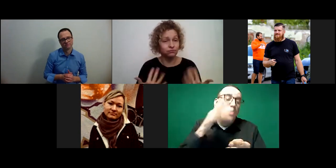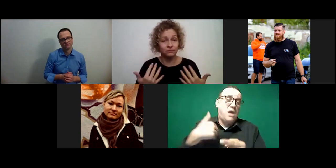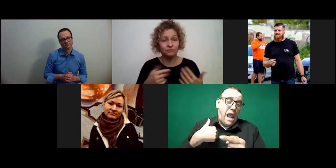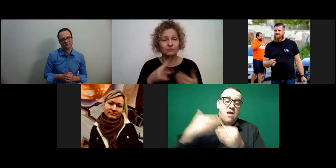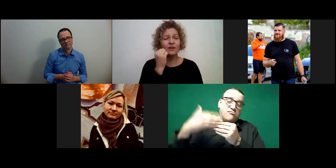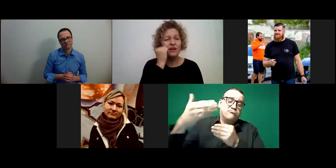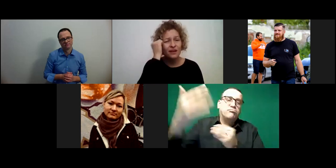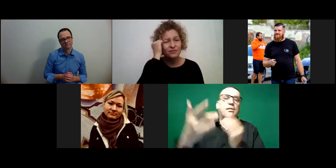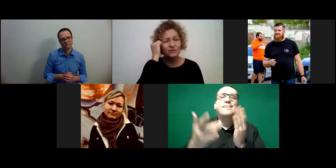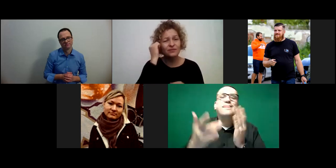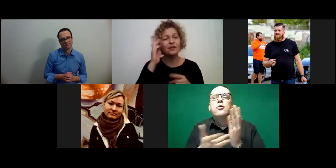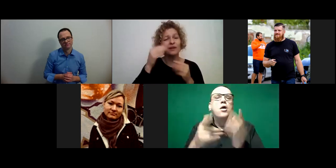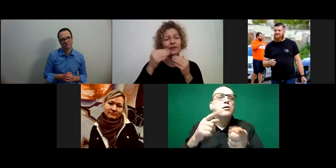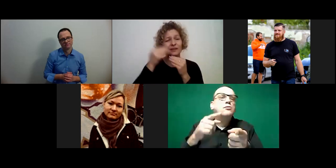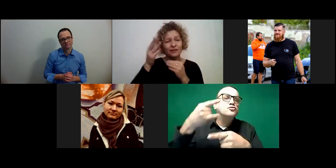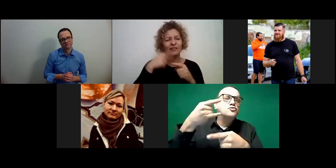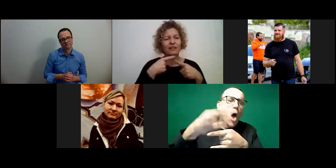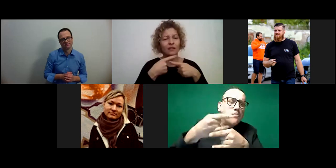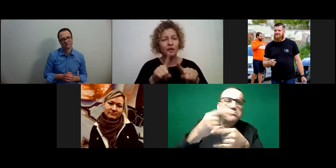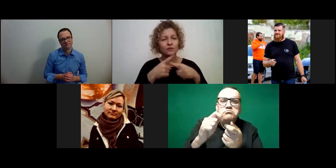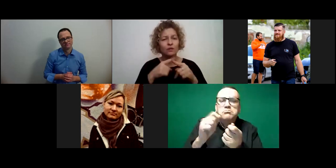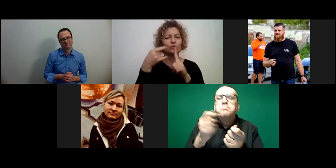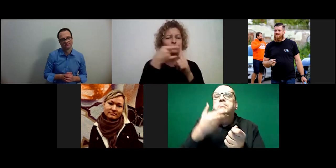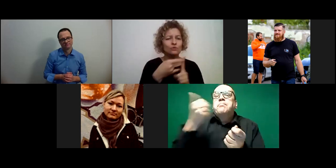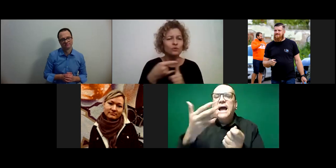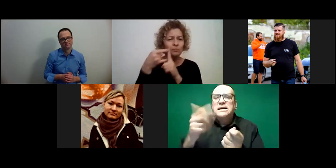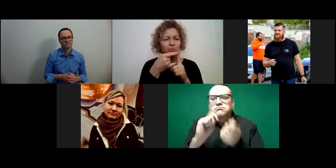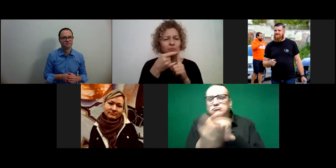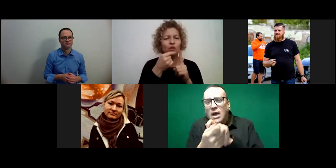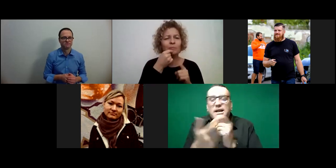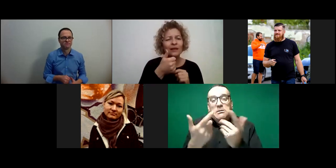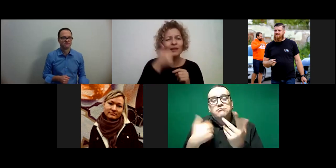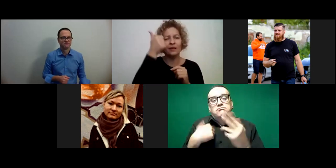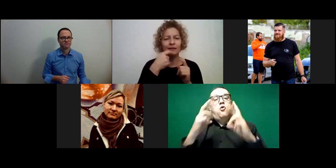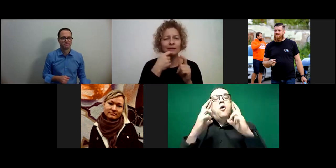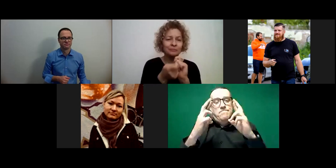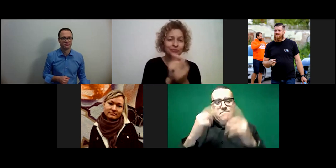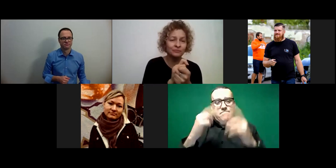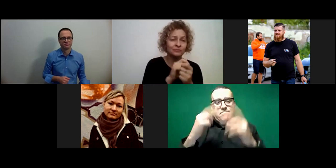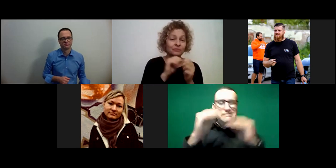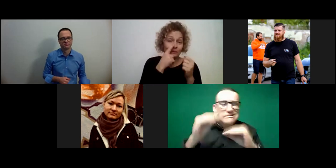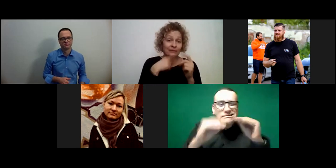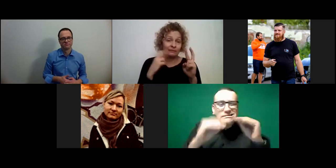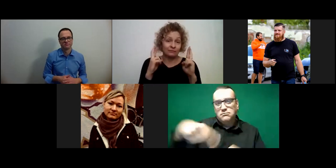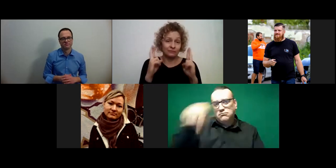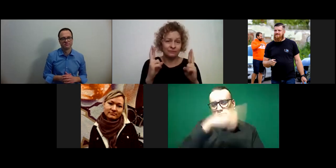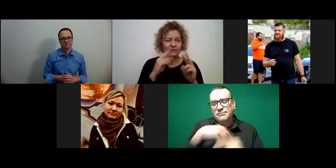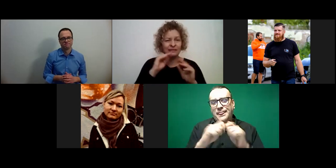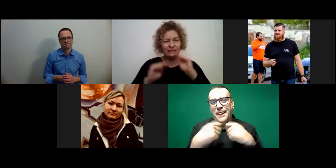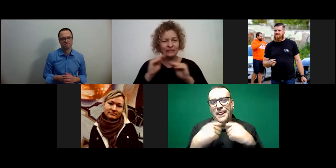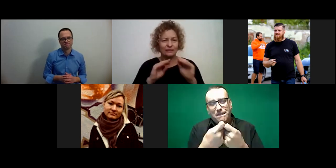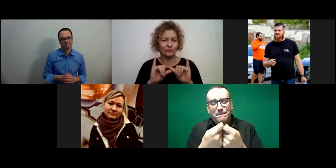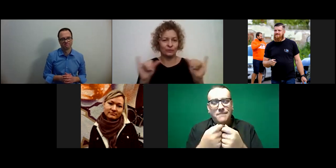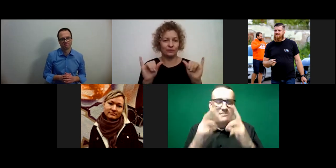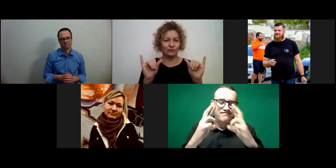there's so many interpreters. I'll be honest, I'm very tired, but I think there can be some technical changes. I hope that there'll be